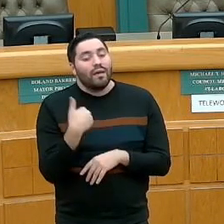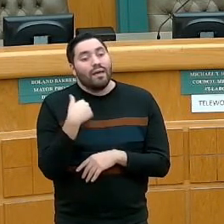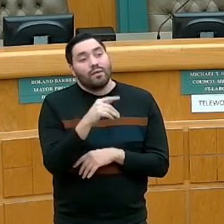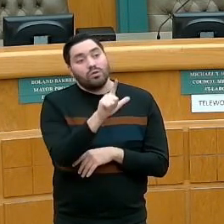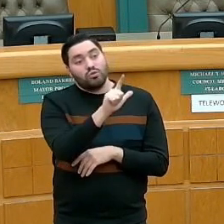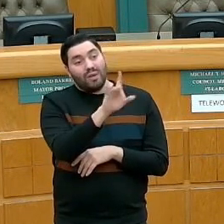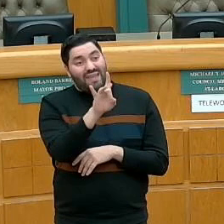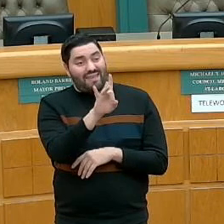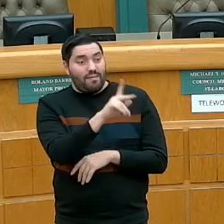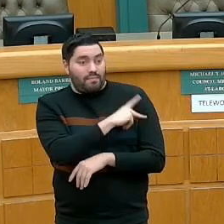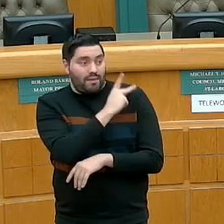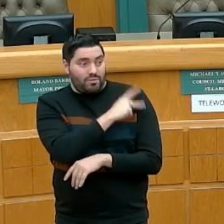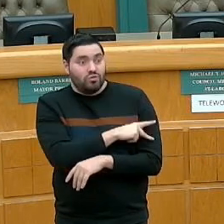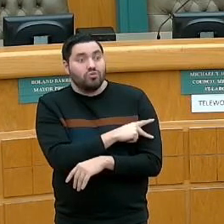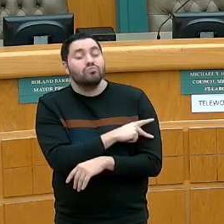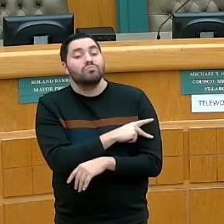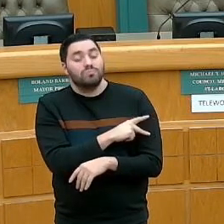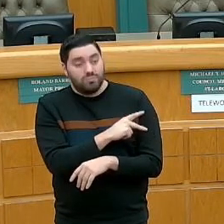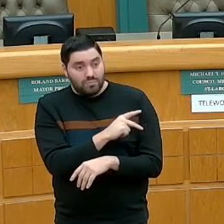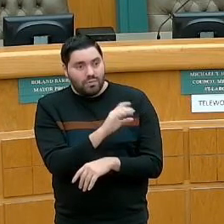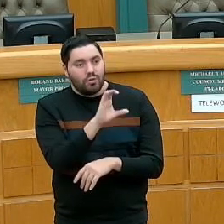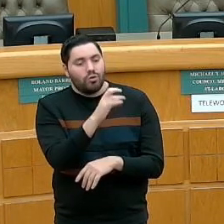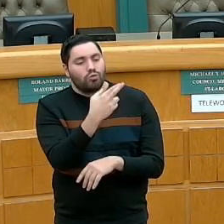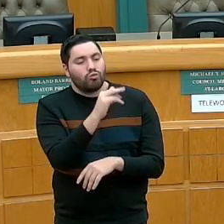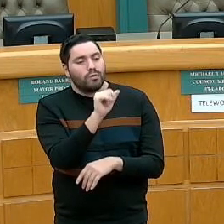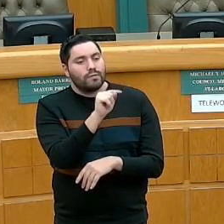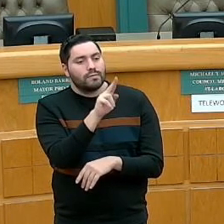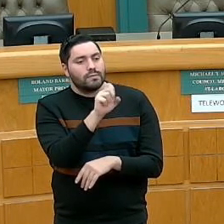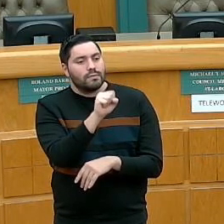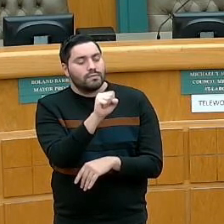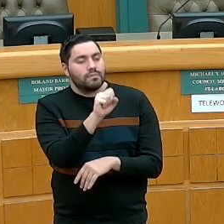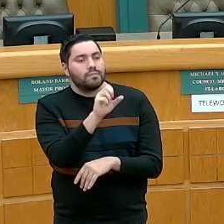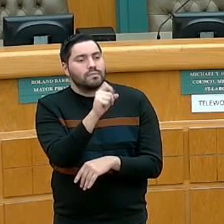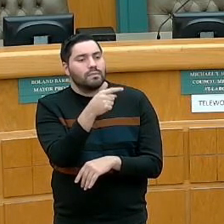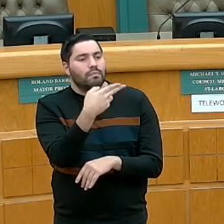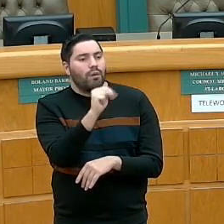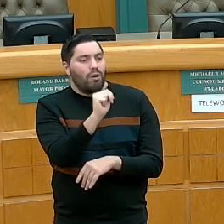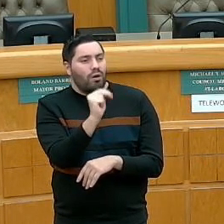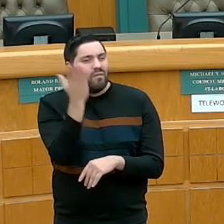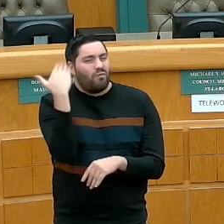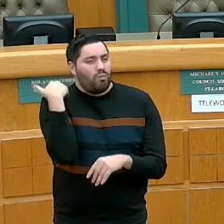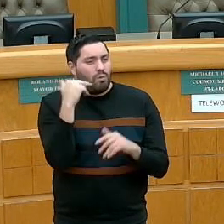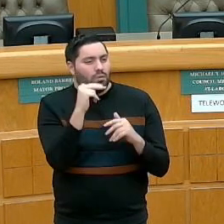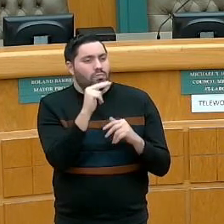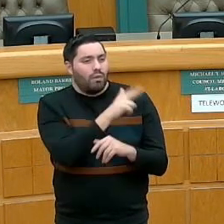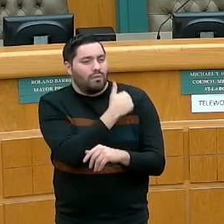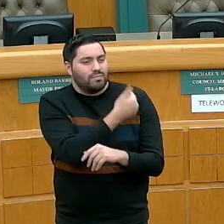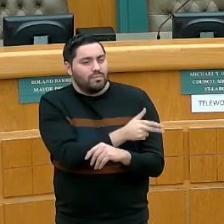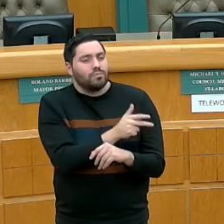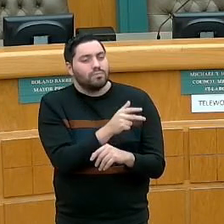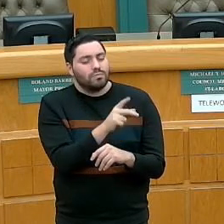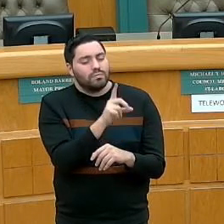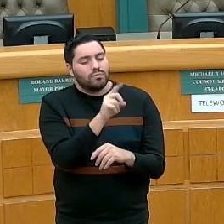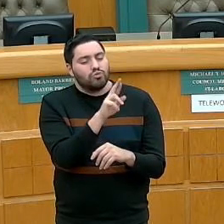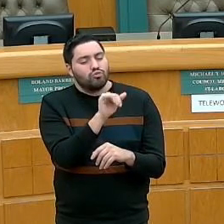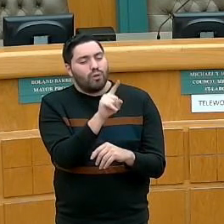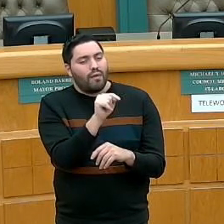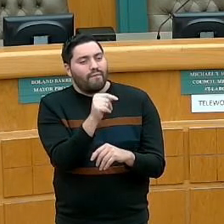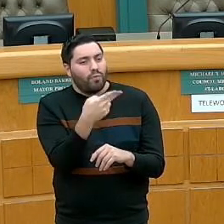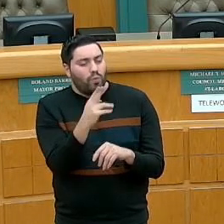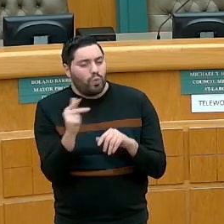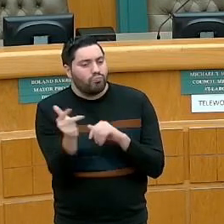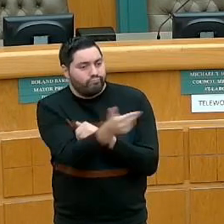28 patients go through the Christa Spahn Former Hospital's parking lot drive-through. 28 samples were